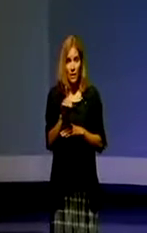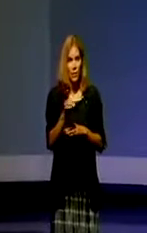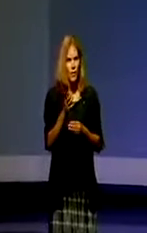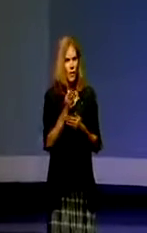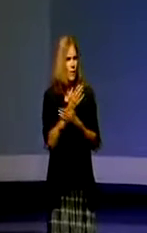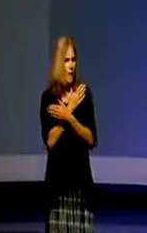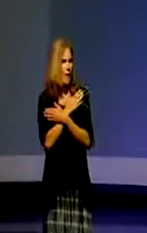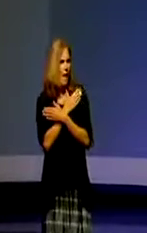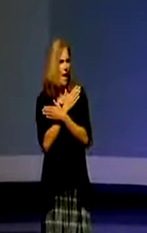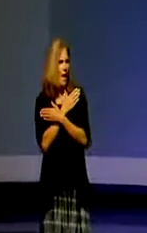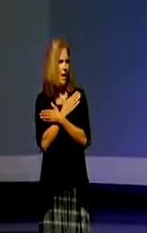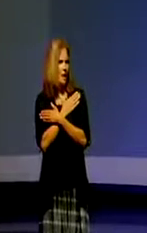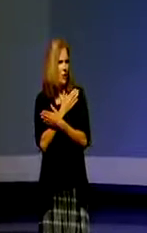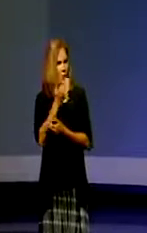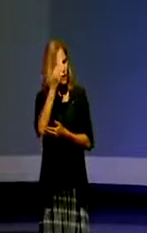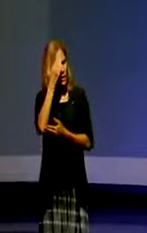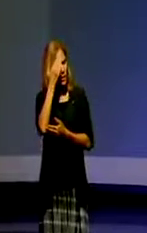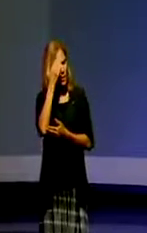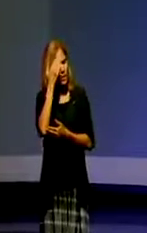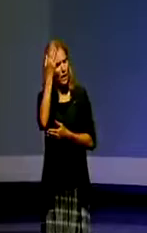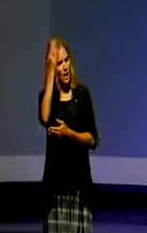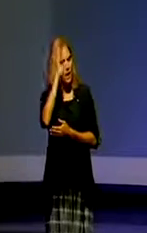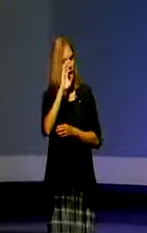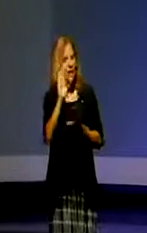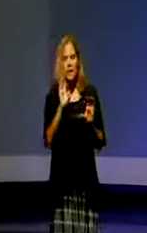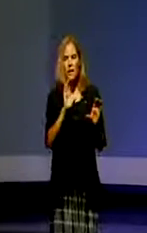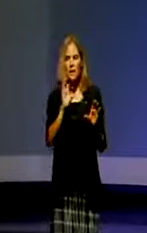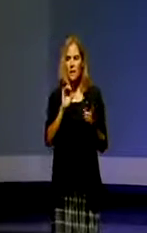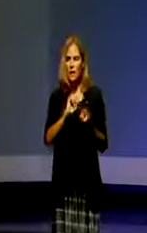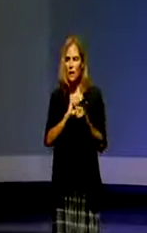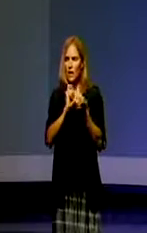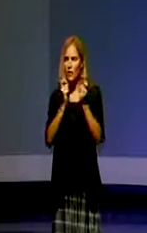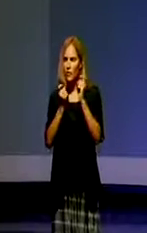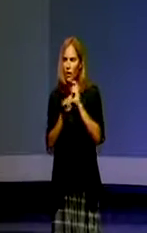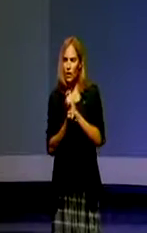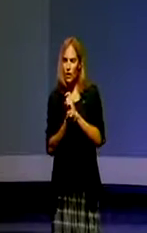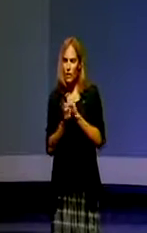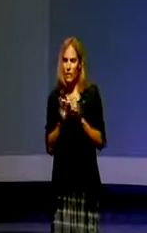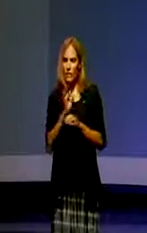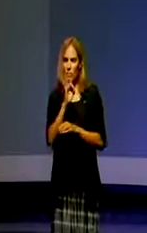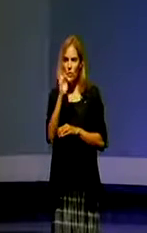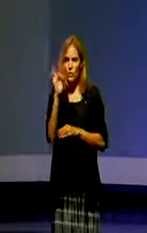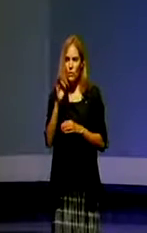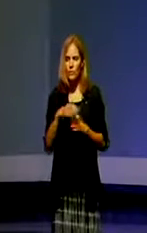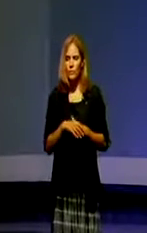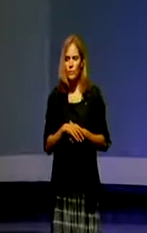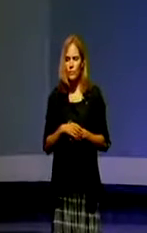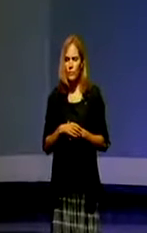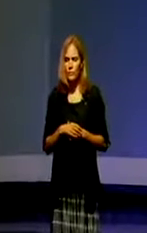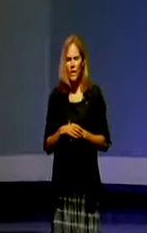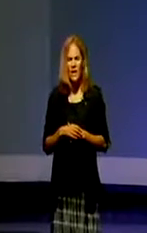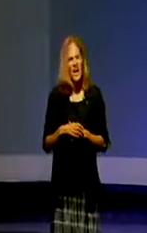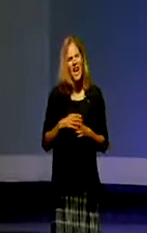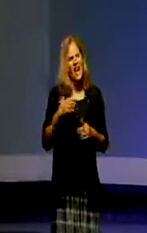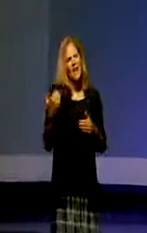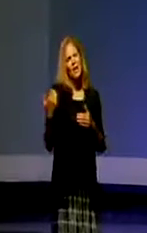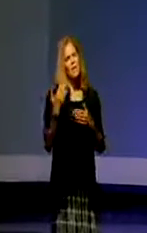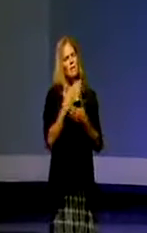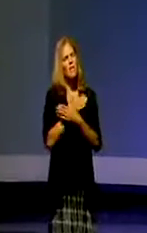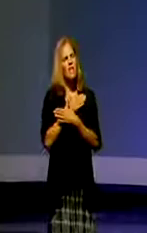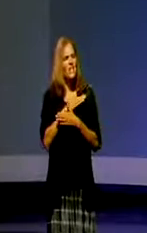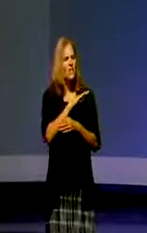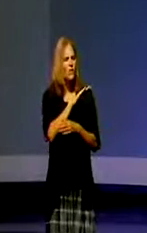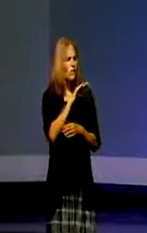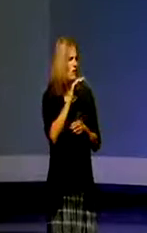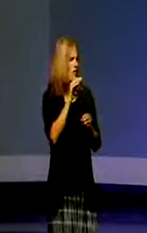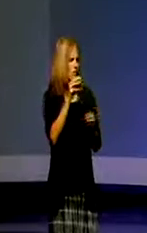relax, knowing that it's God who does the conversion of people's souls. Now, I don't mean relax as in we never